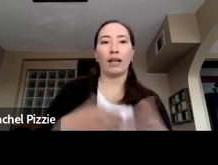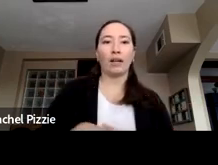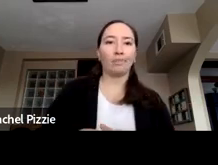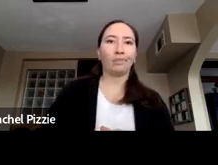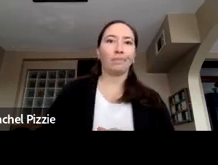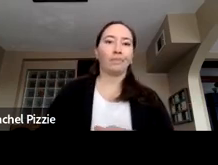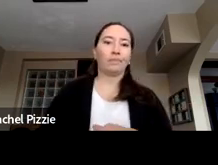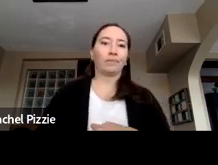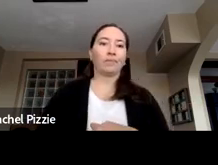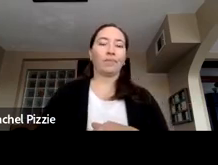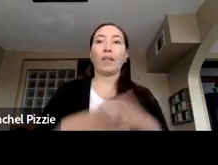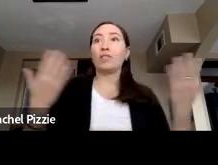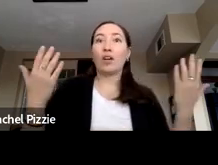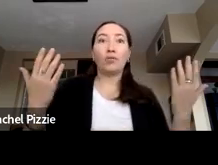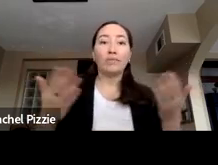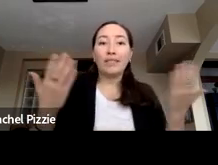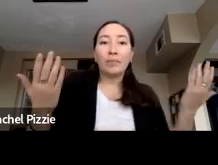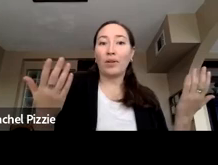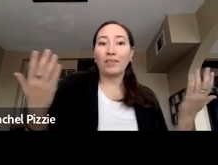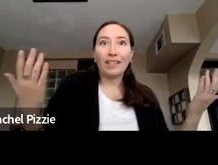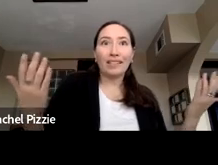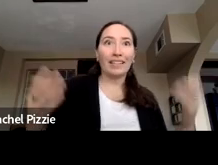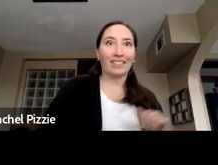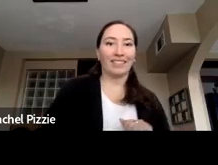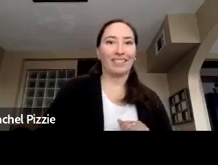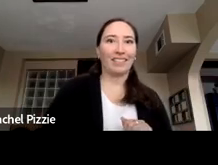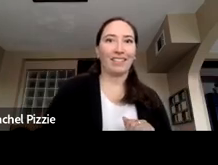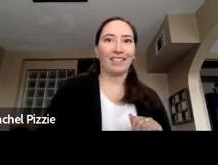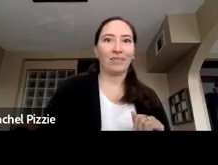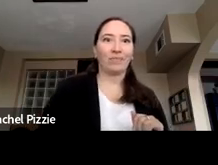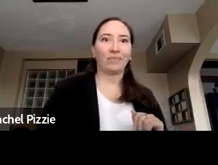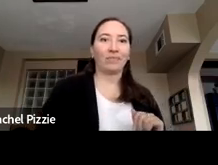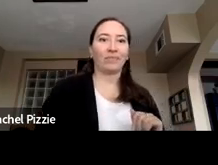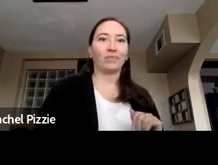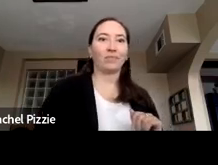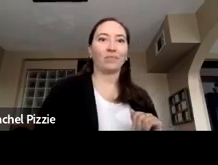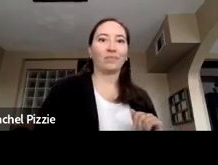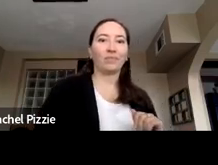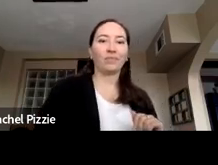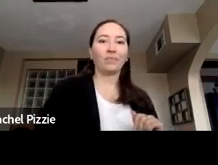order to sign on. So simple, easy.